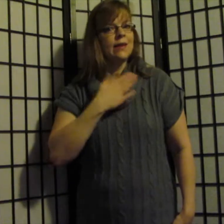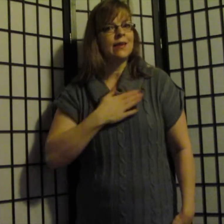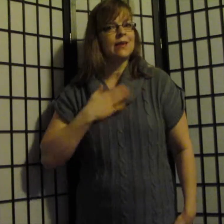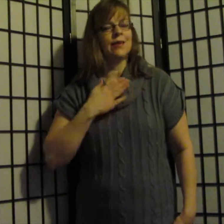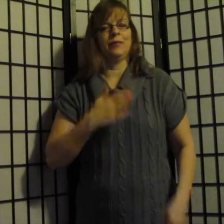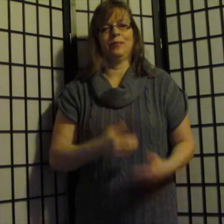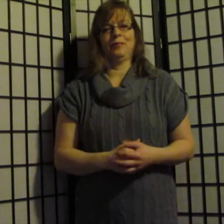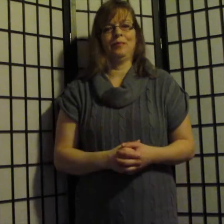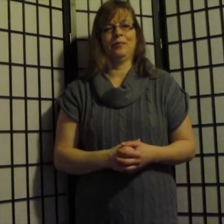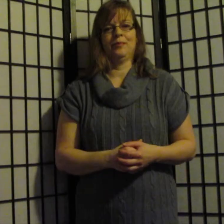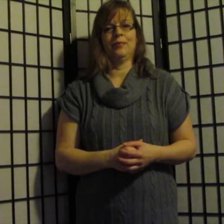Please.